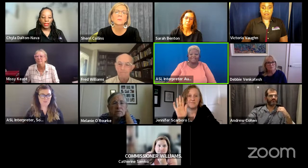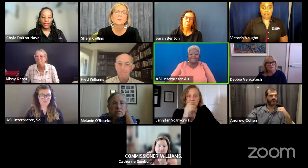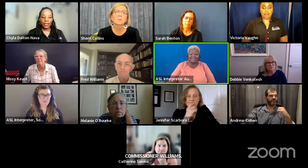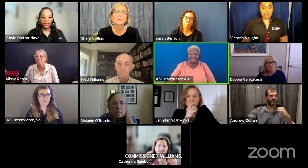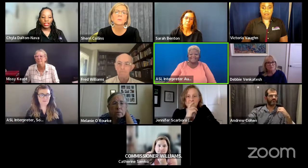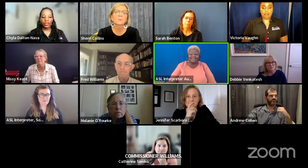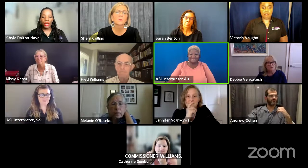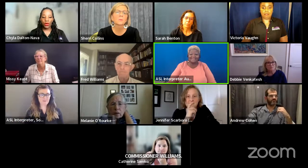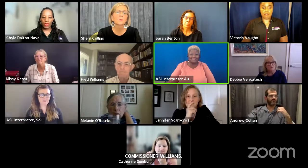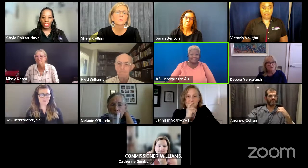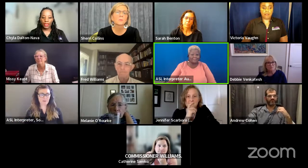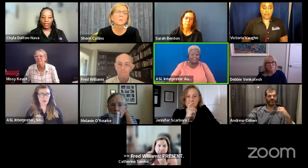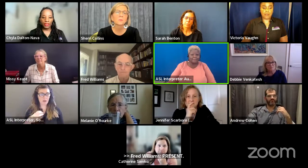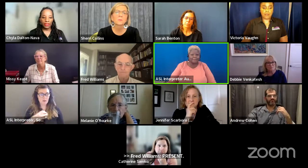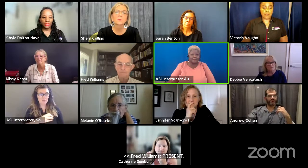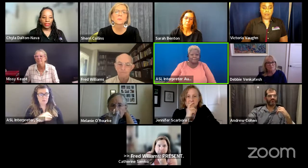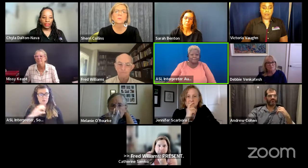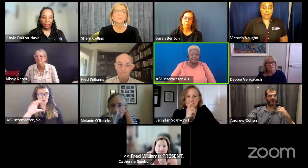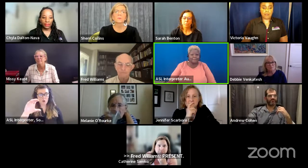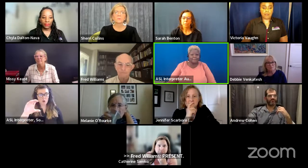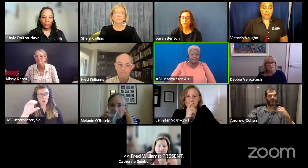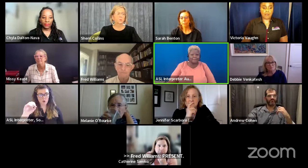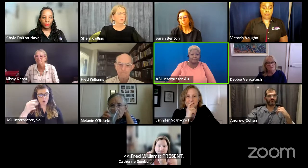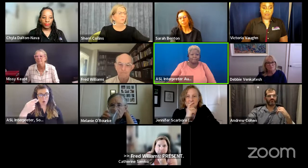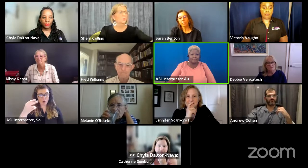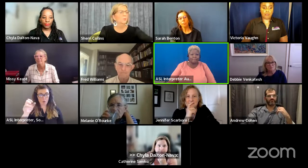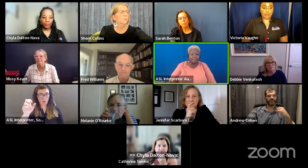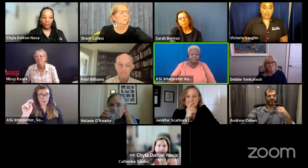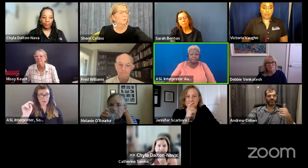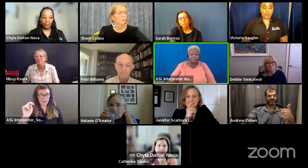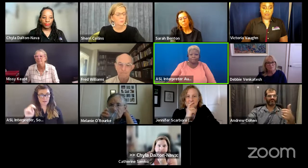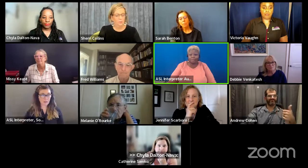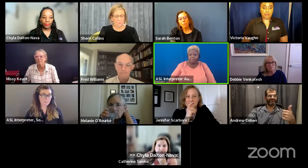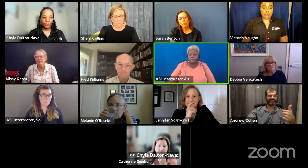Present. Commissioner Cohen,